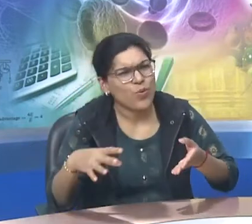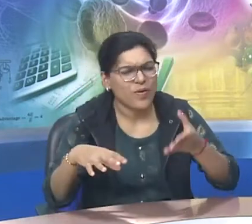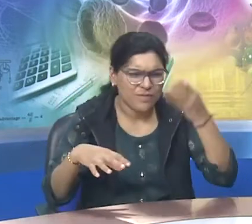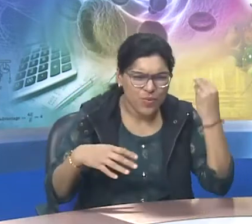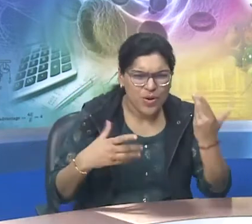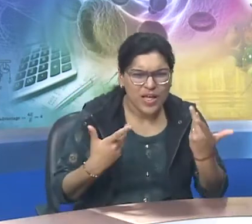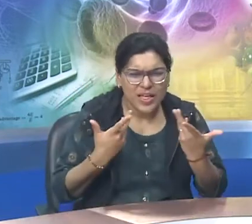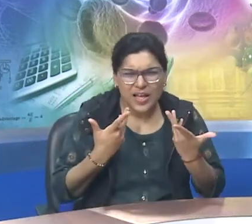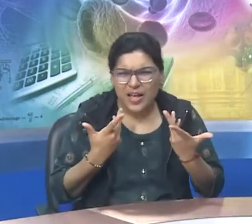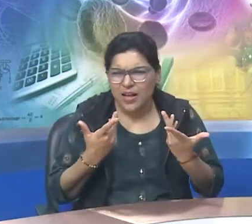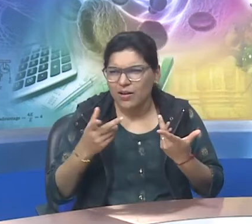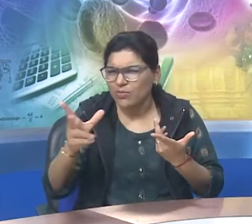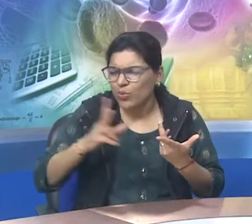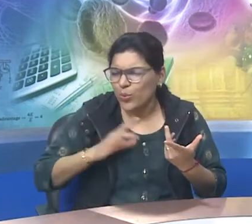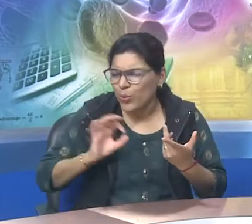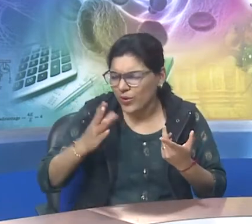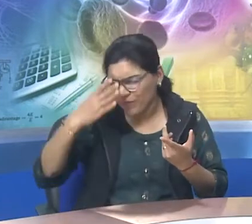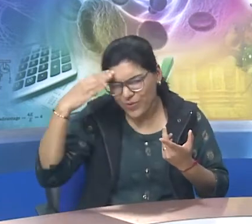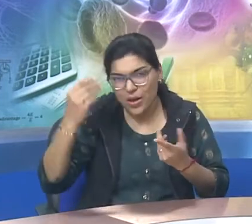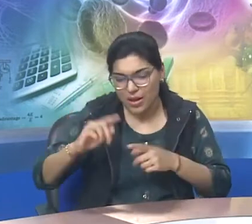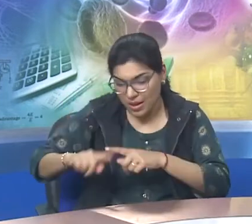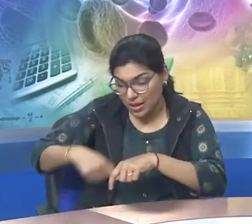So that we use,